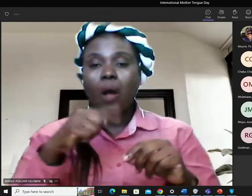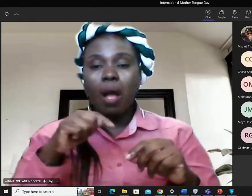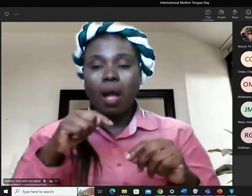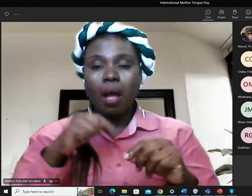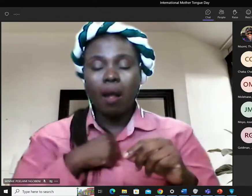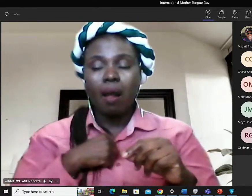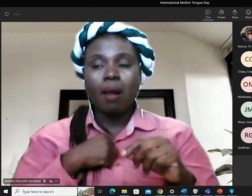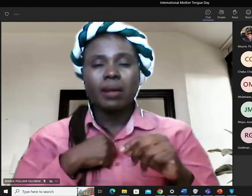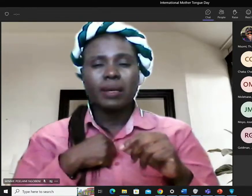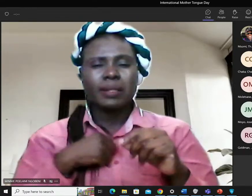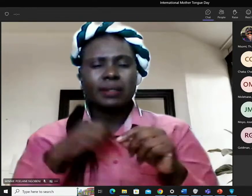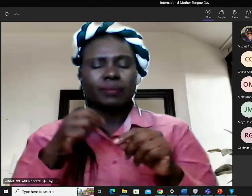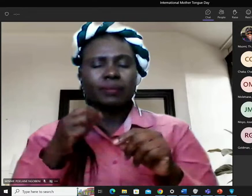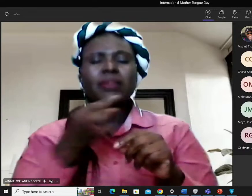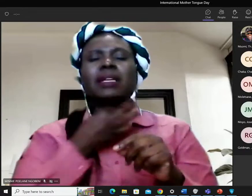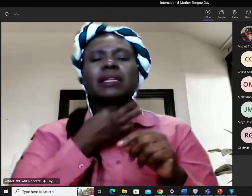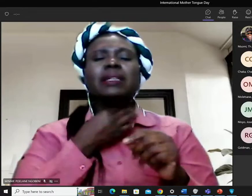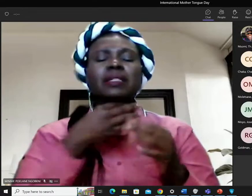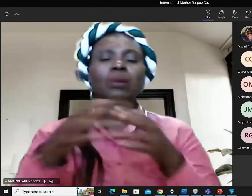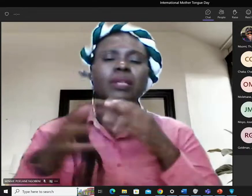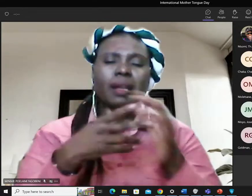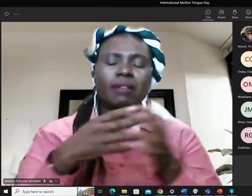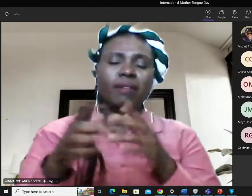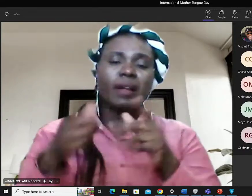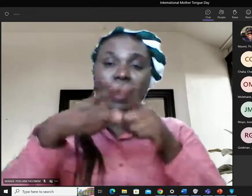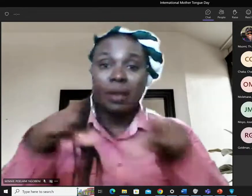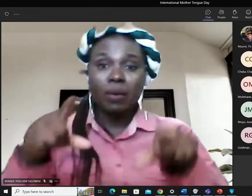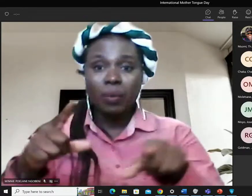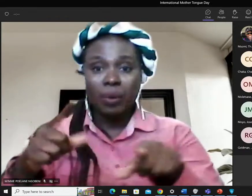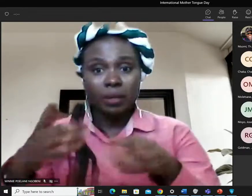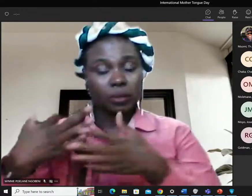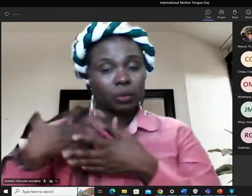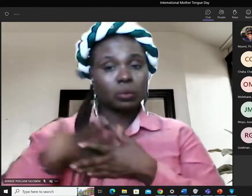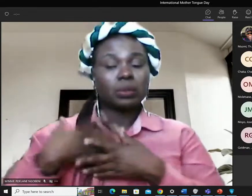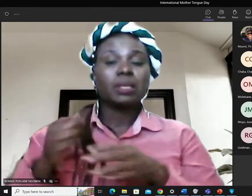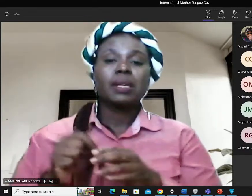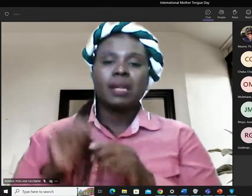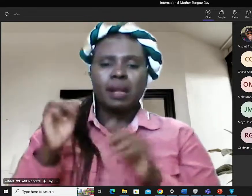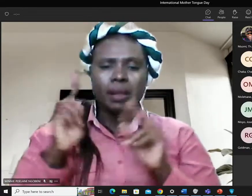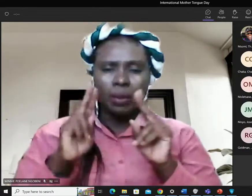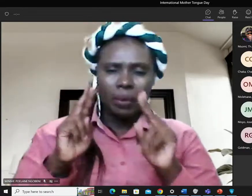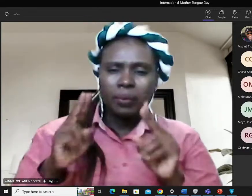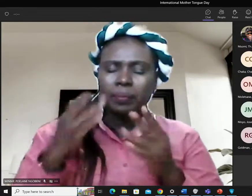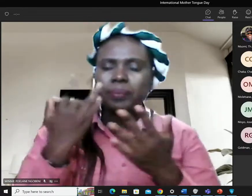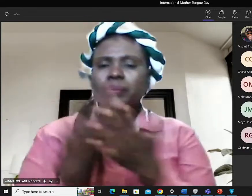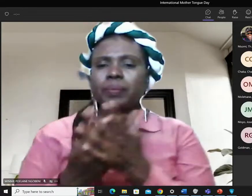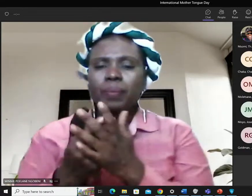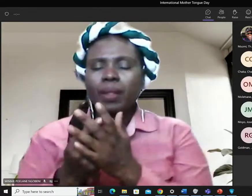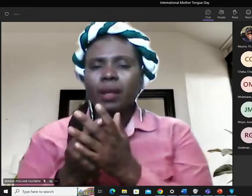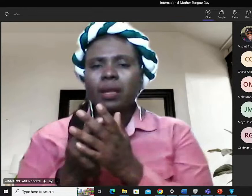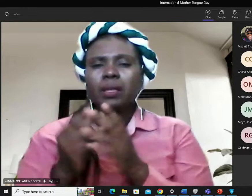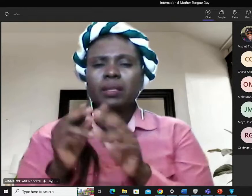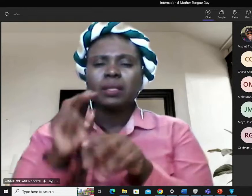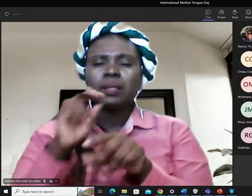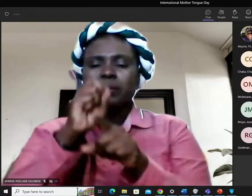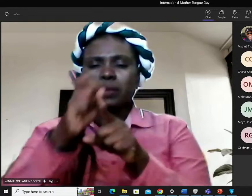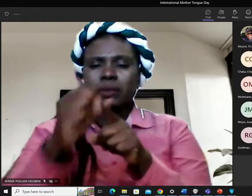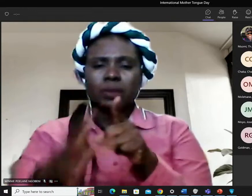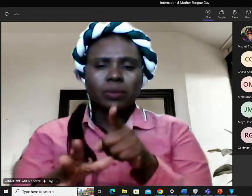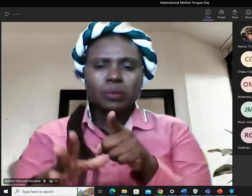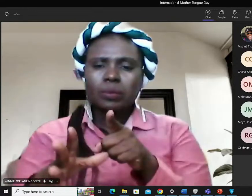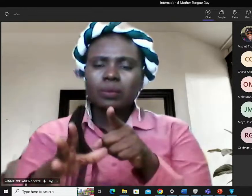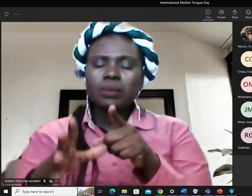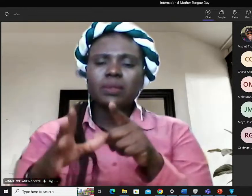the English to whatever language. Let's actually have that handy so that when students actually are not able